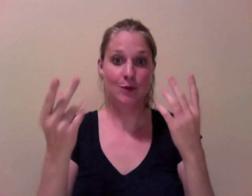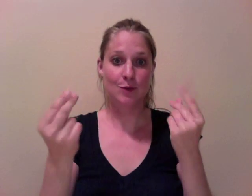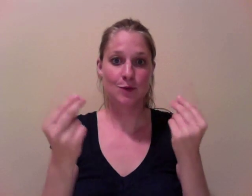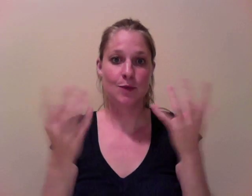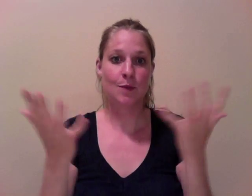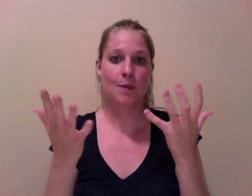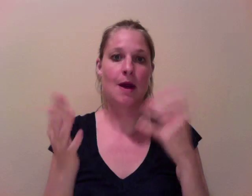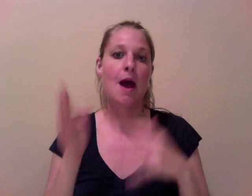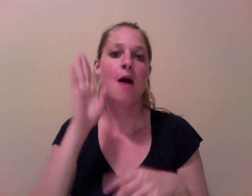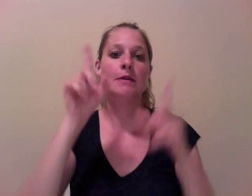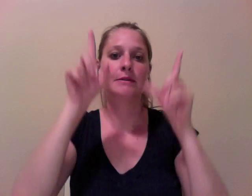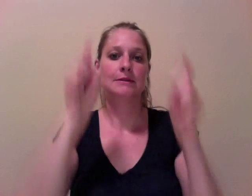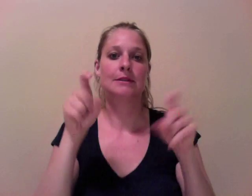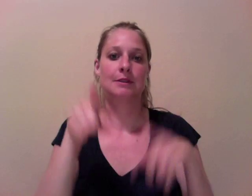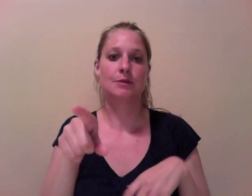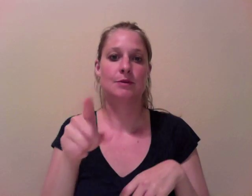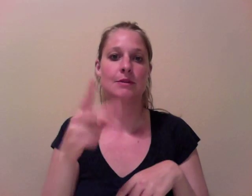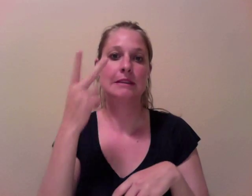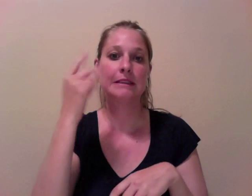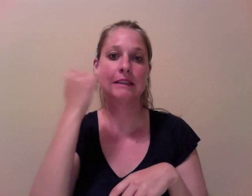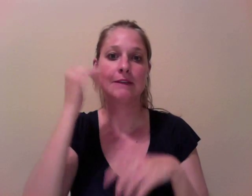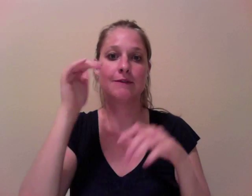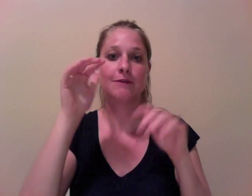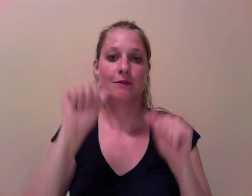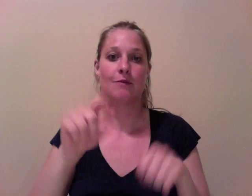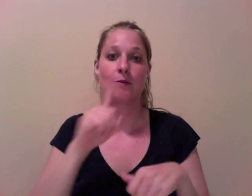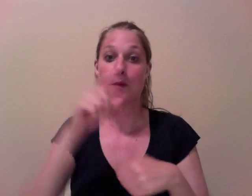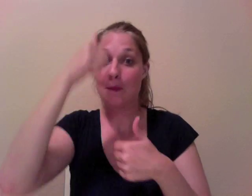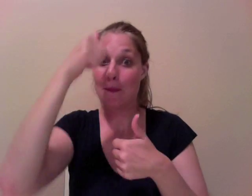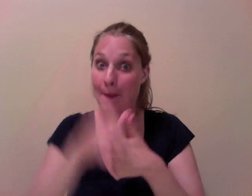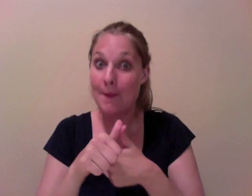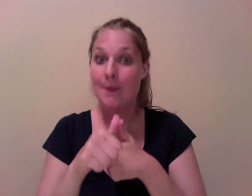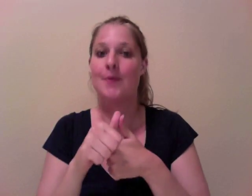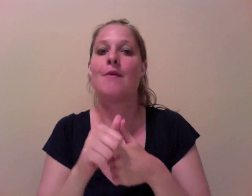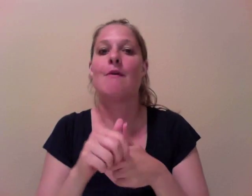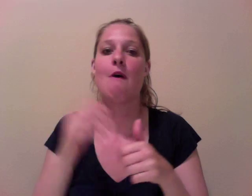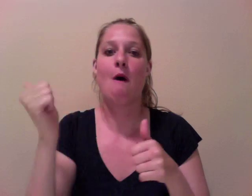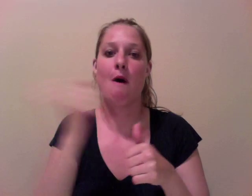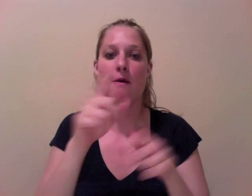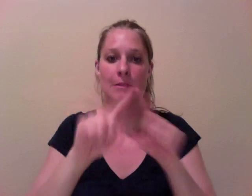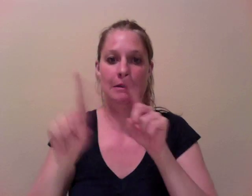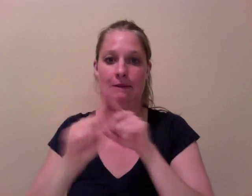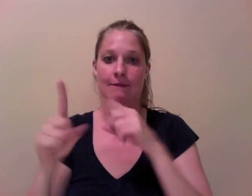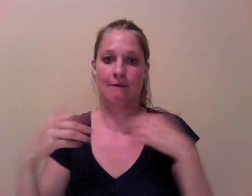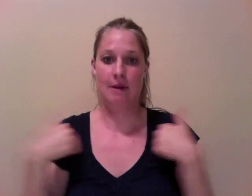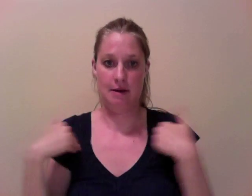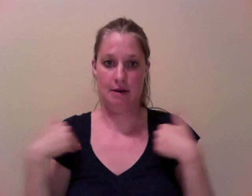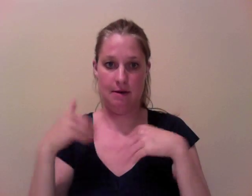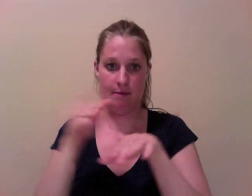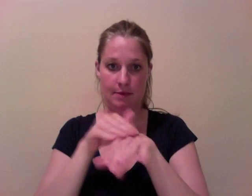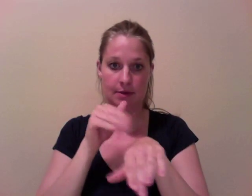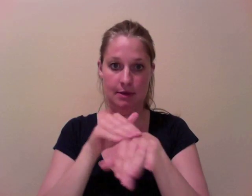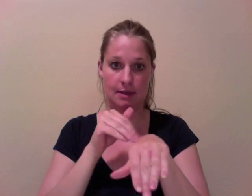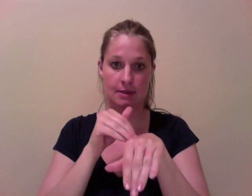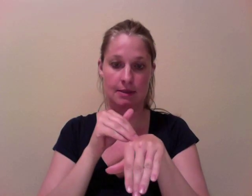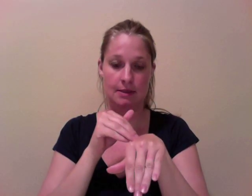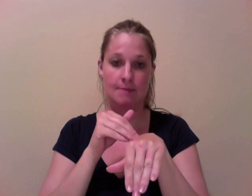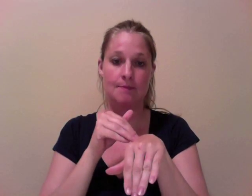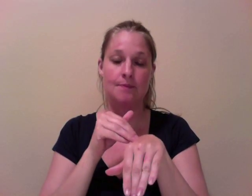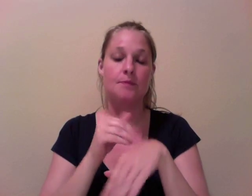Okay, so now what we're going to do is I will test you to see if you can really remember all of the different animal